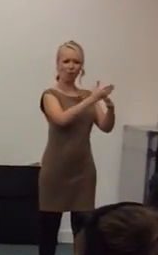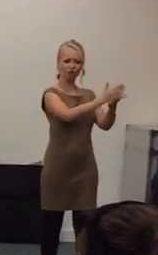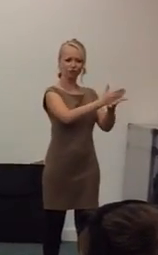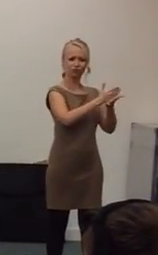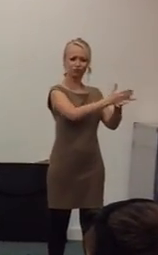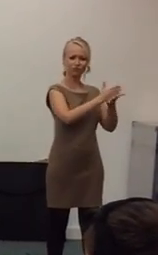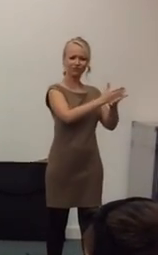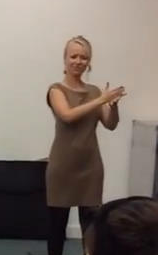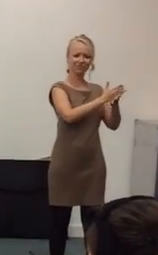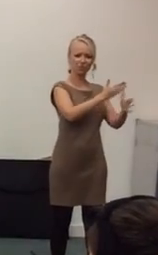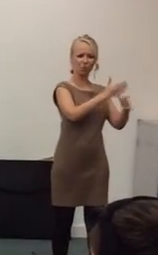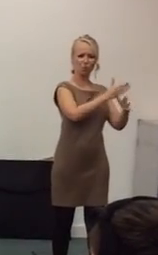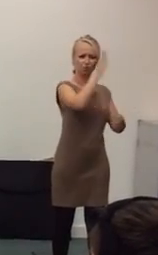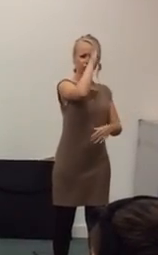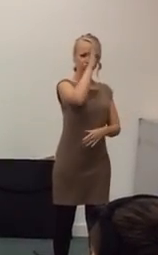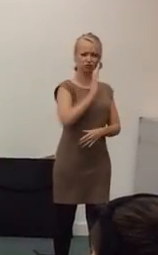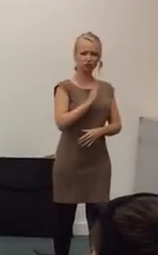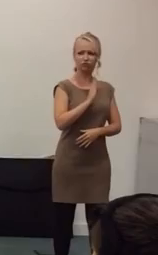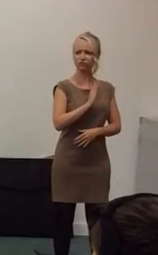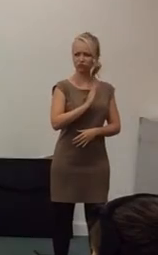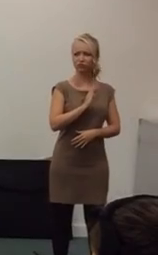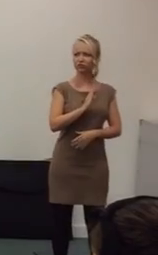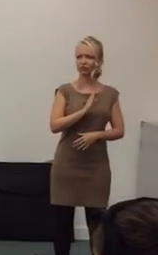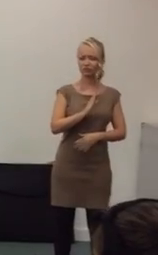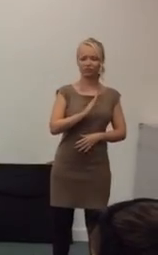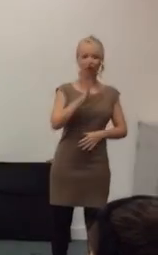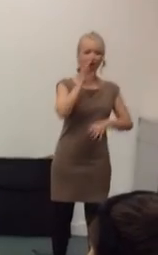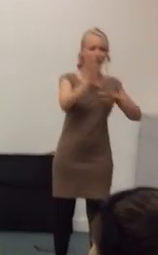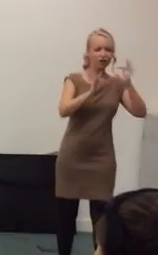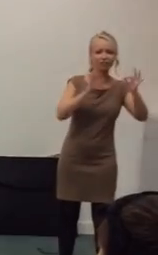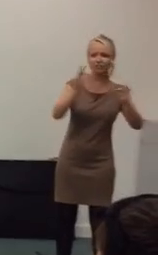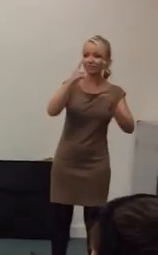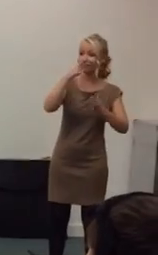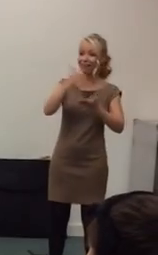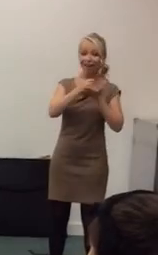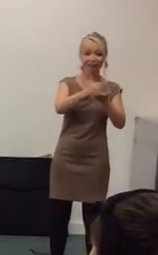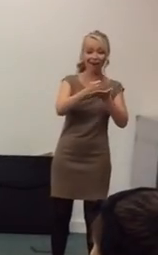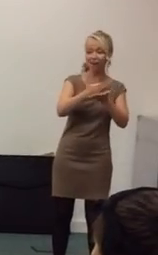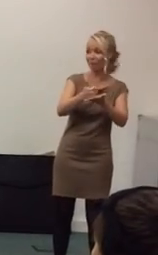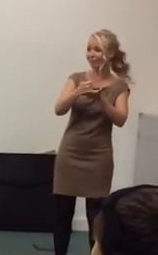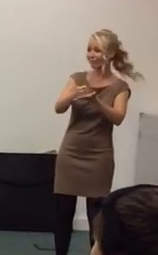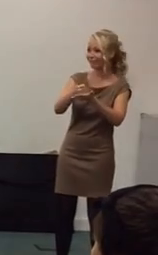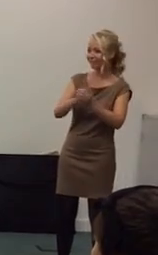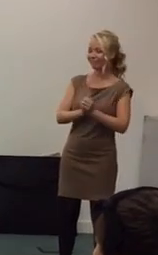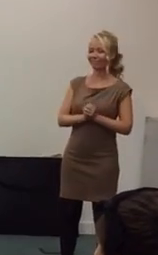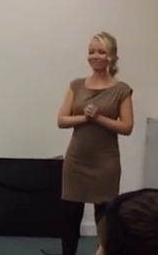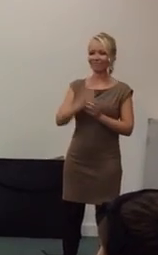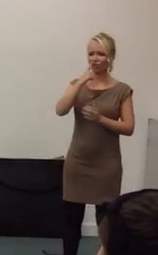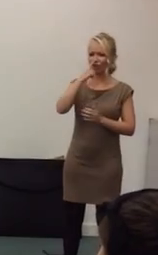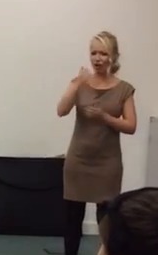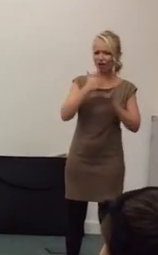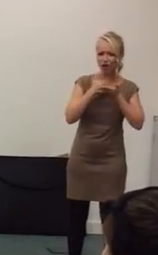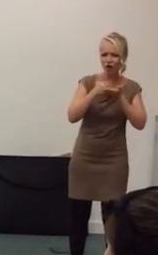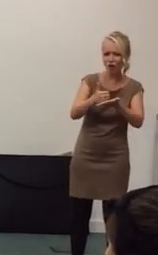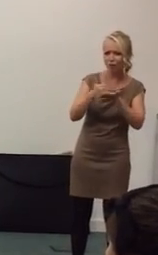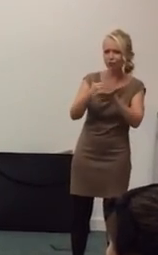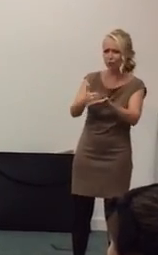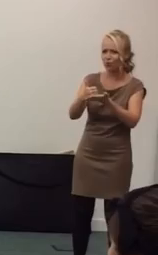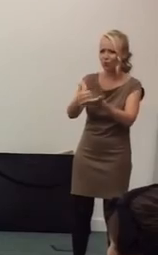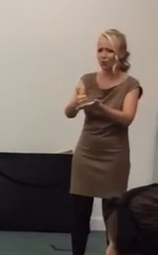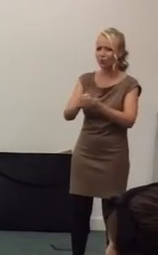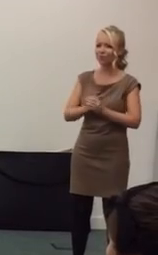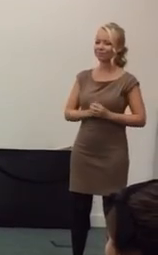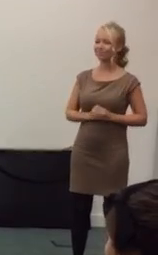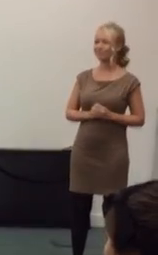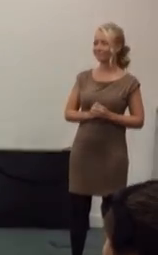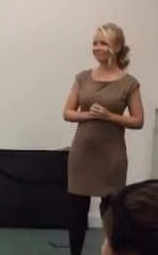job very seriously and asked everyone, "Can I help you?" Can you do that with me, deep voice? "Can I help you? I